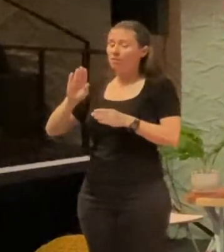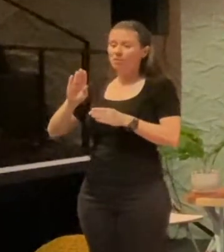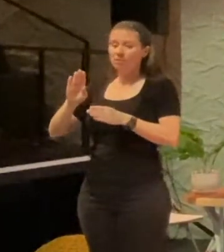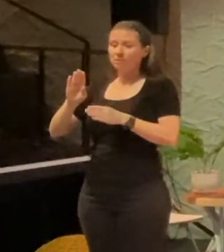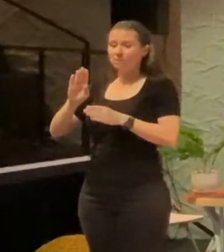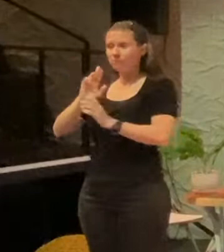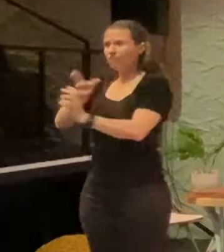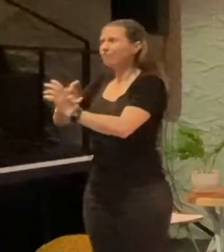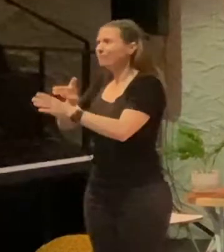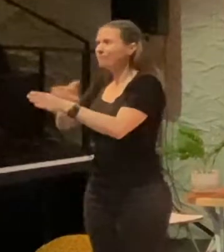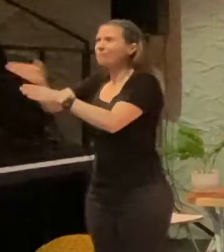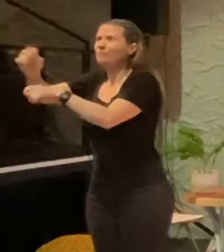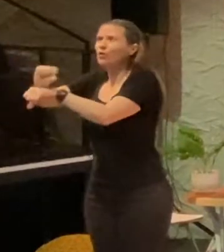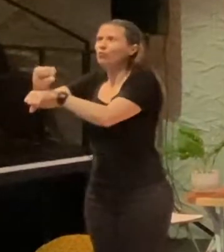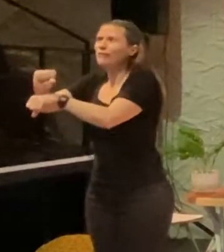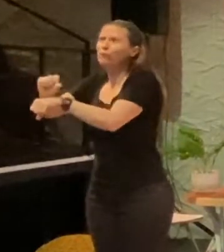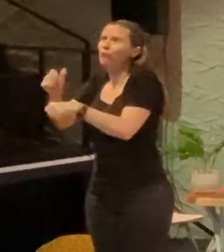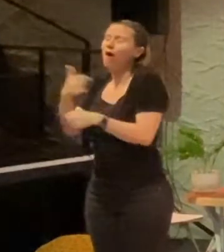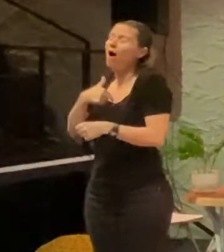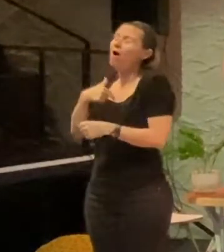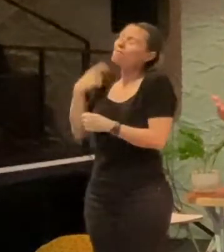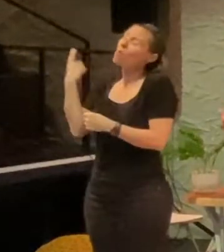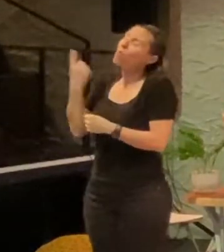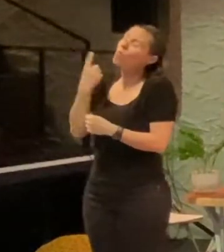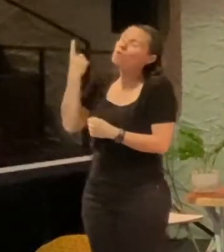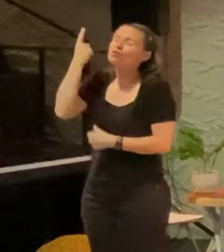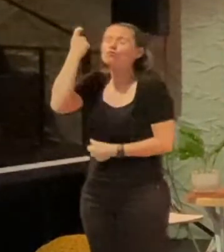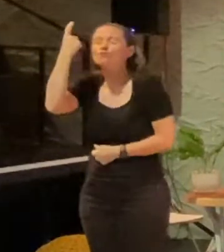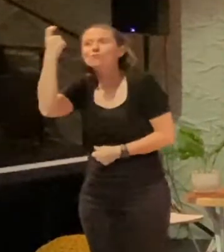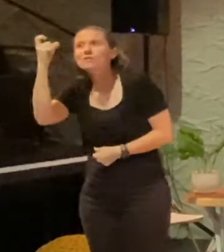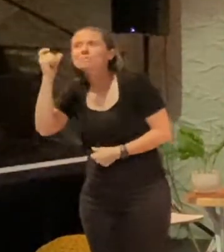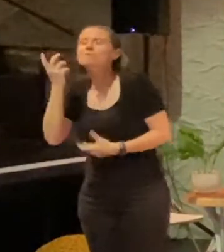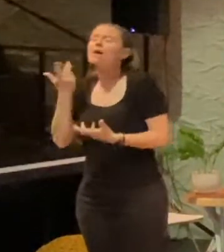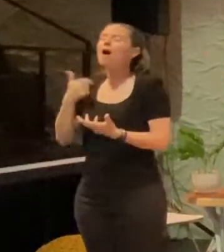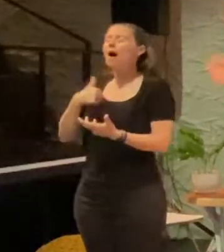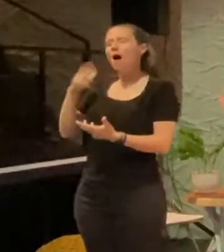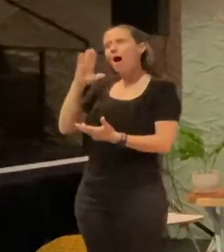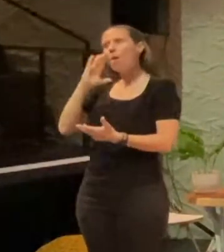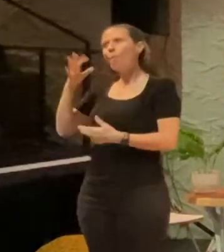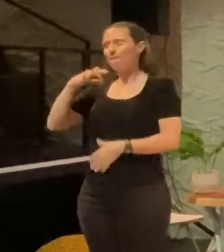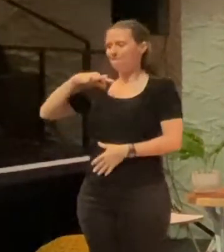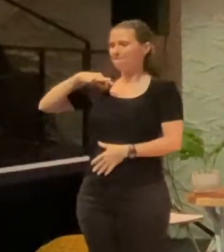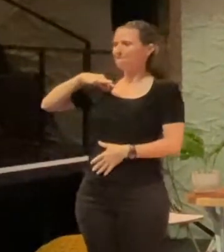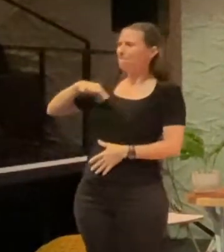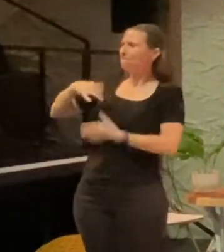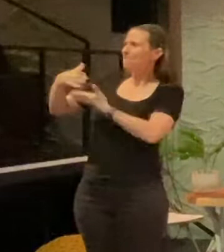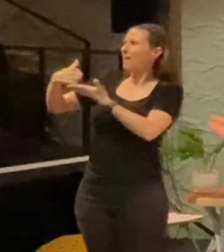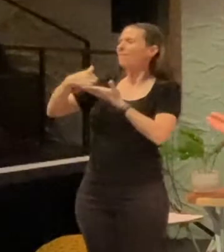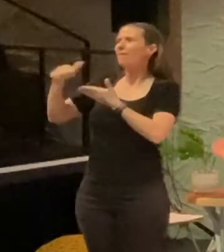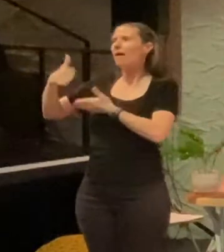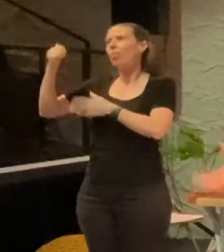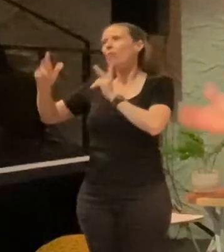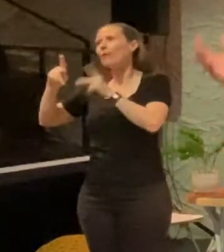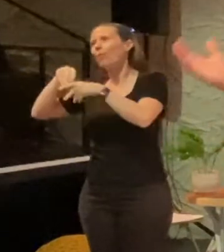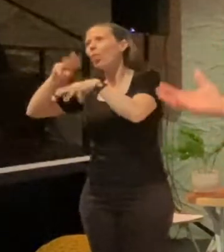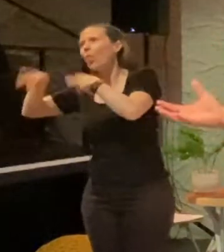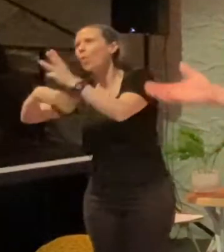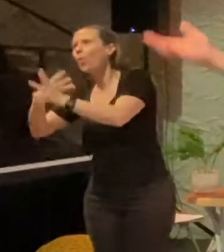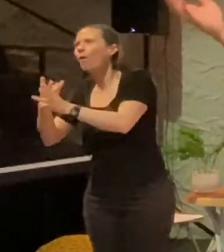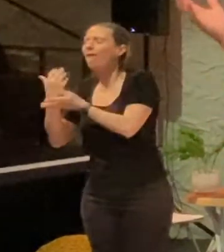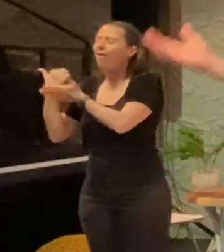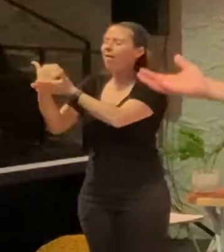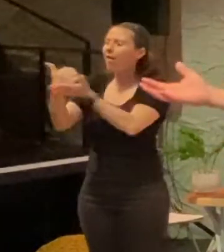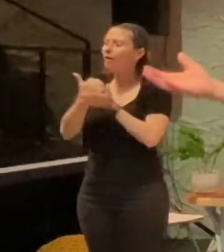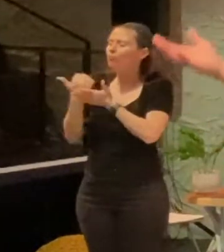the career path I've always dreamed of. And I'll be able to benefit the world around me and help